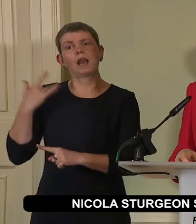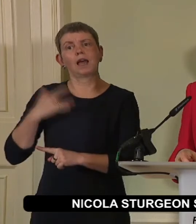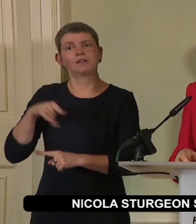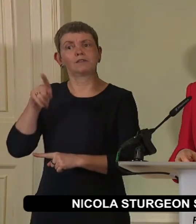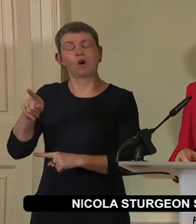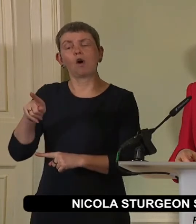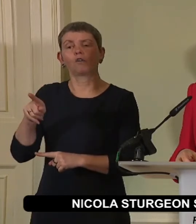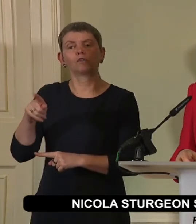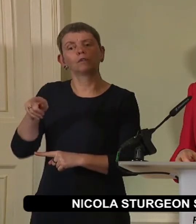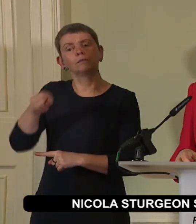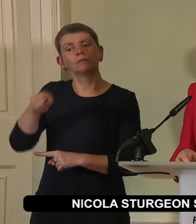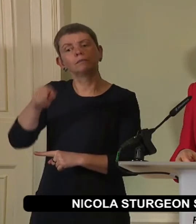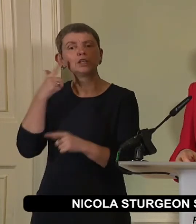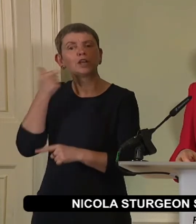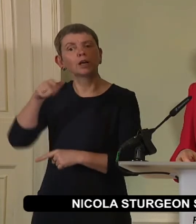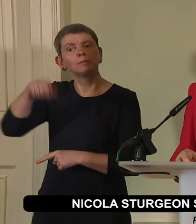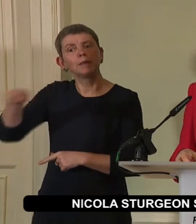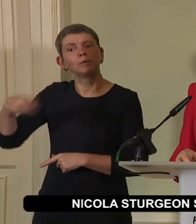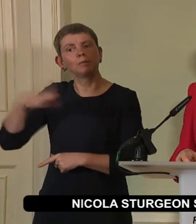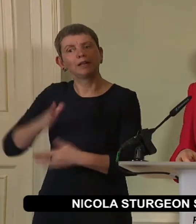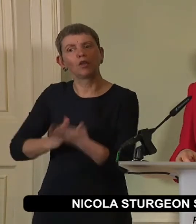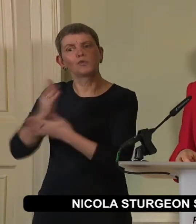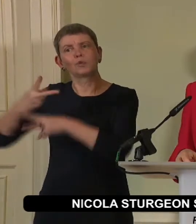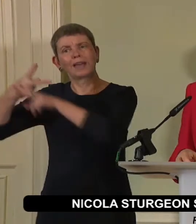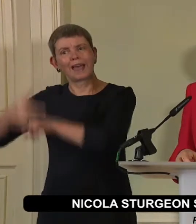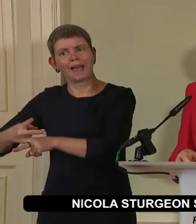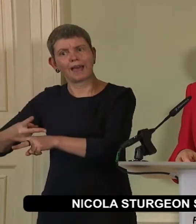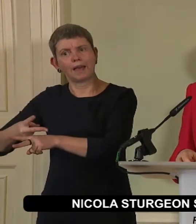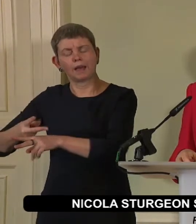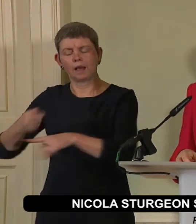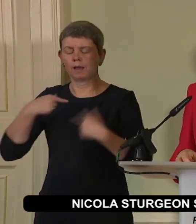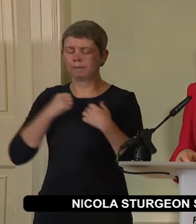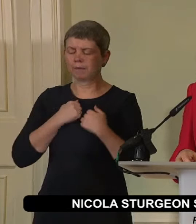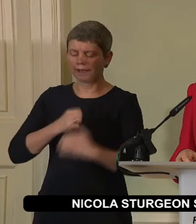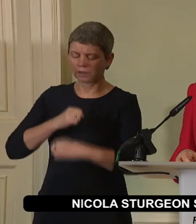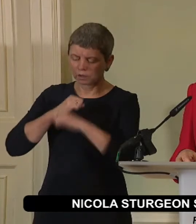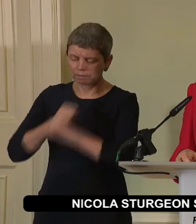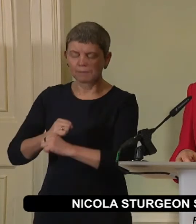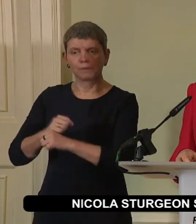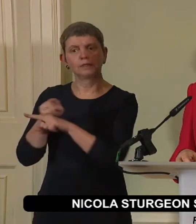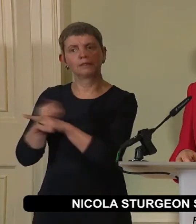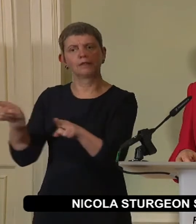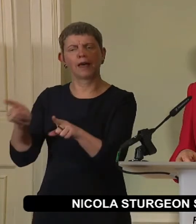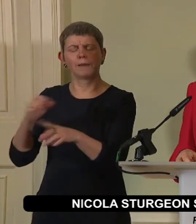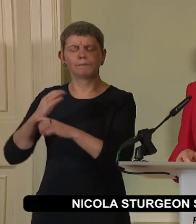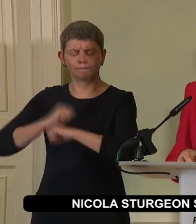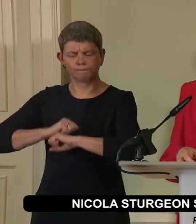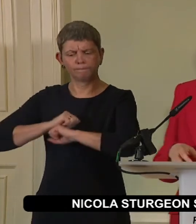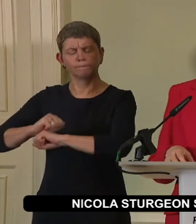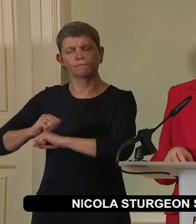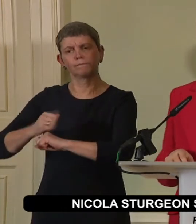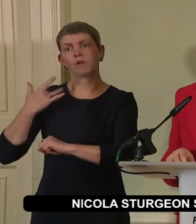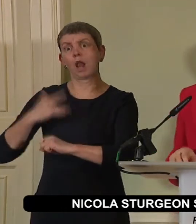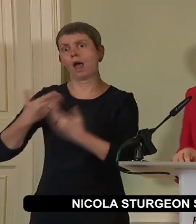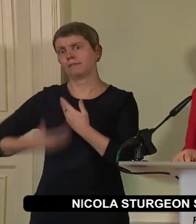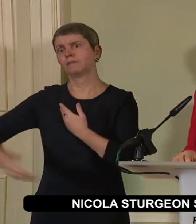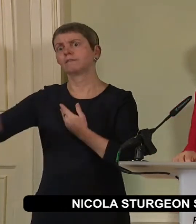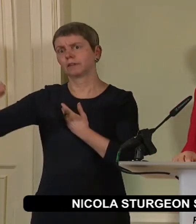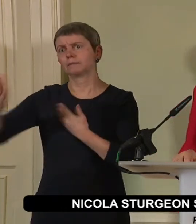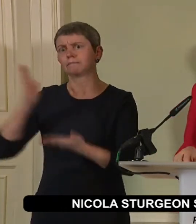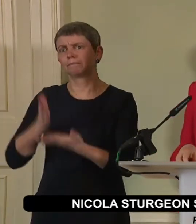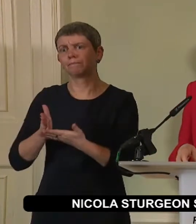up nurtured and loved. My commitment to these young people will be lifelong. And obviously, there